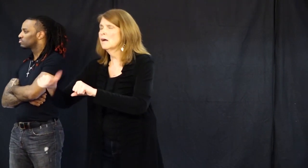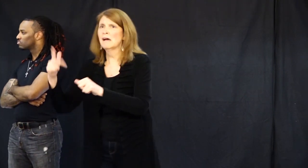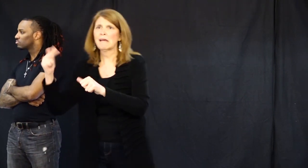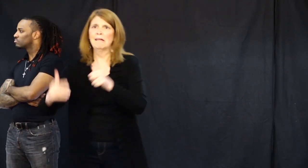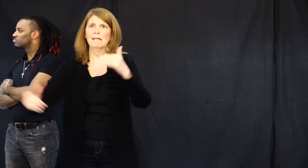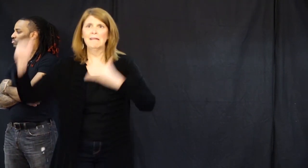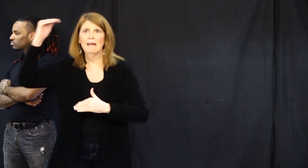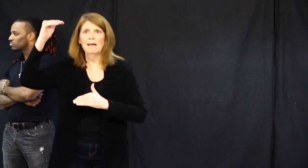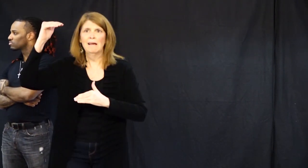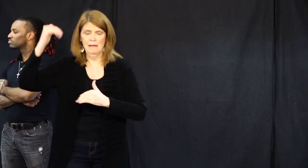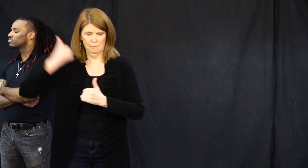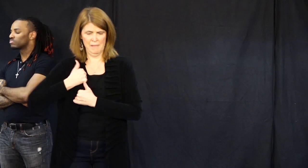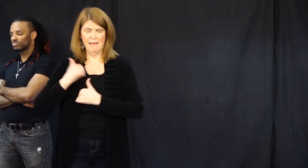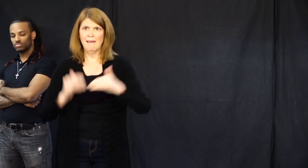outgunned, outmanned,